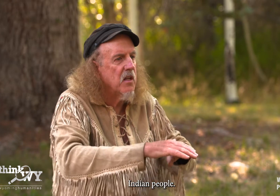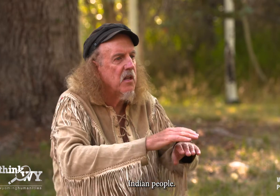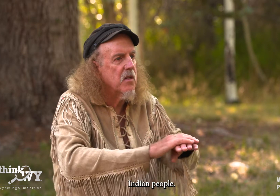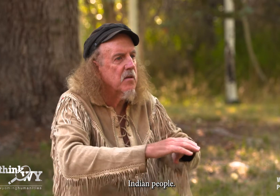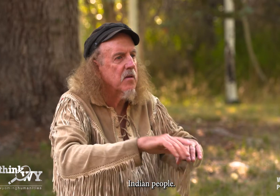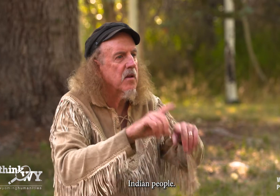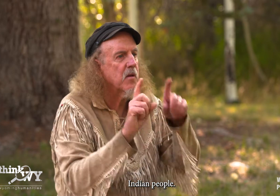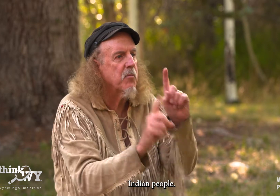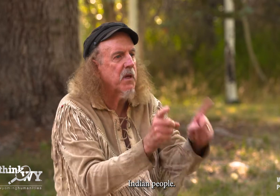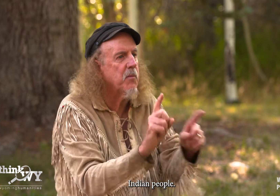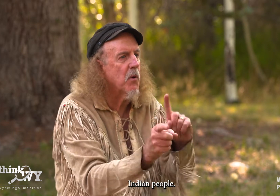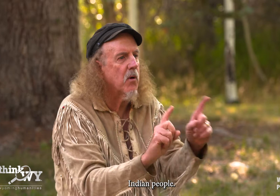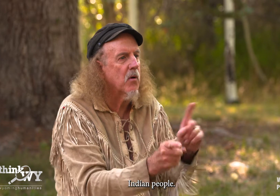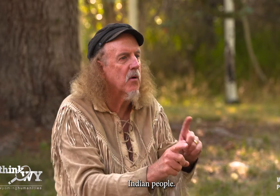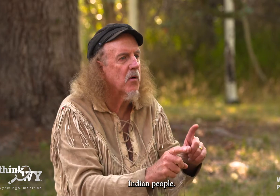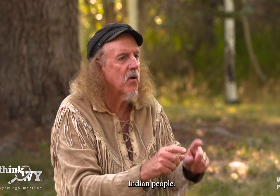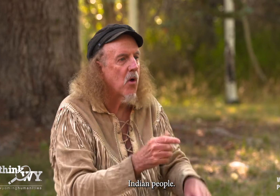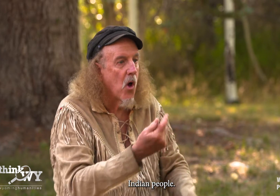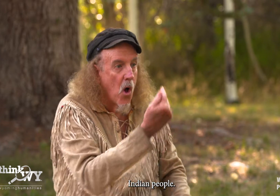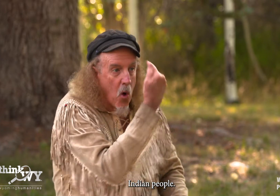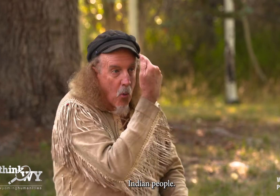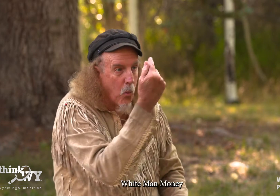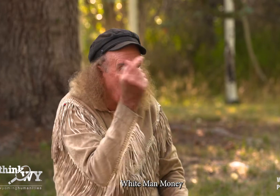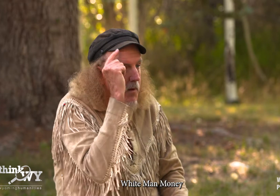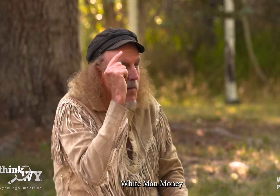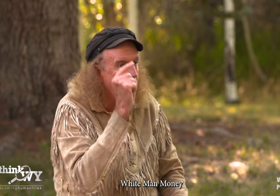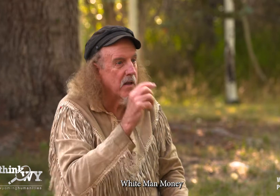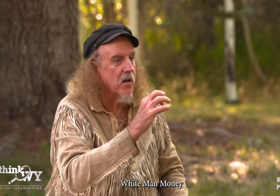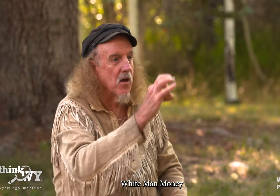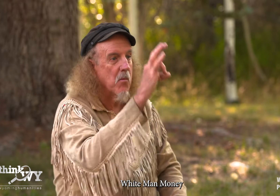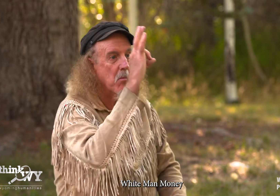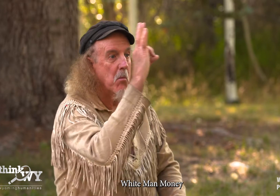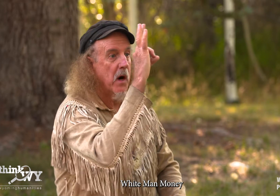Indian people. White man, money.